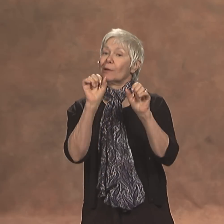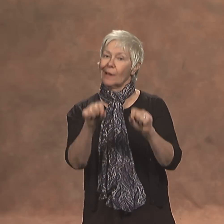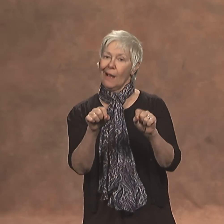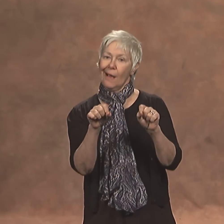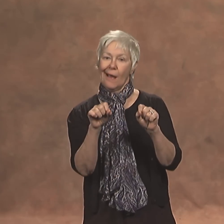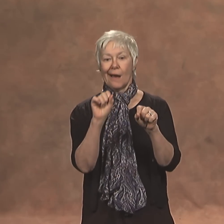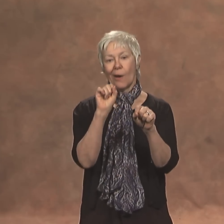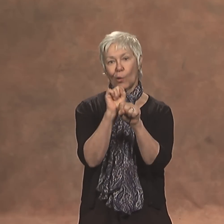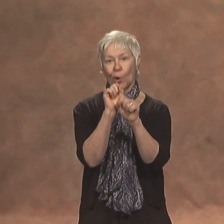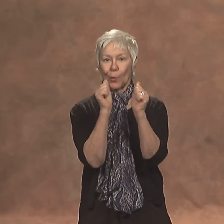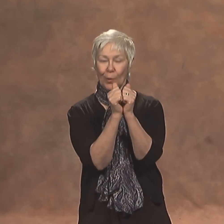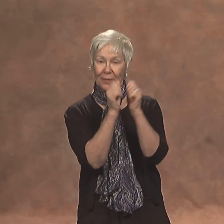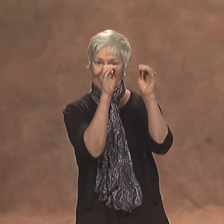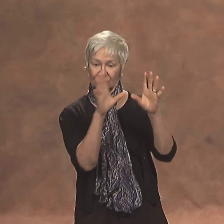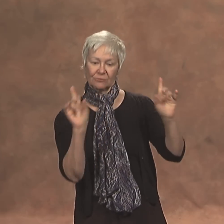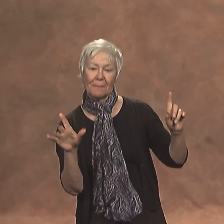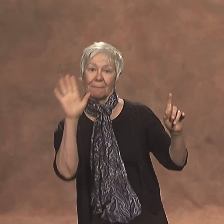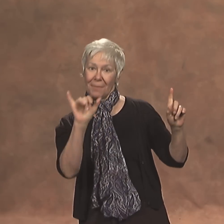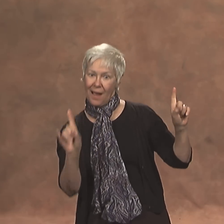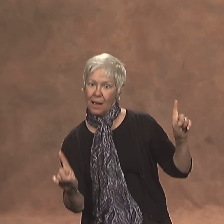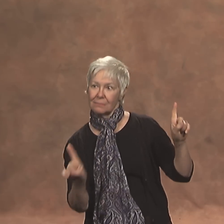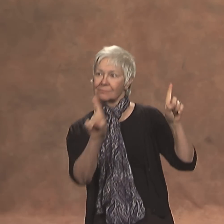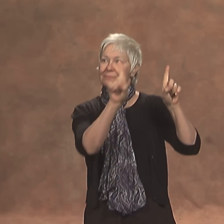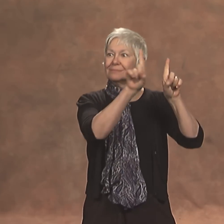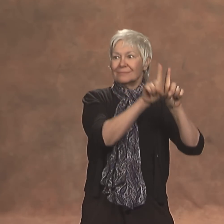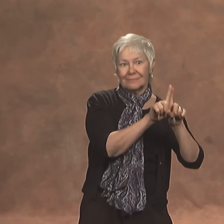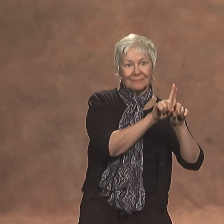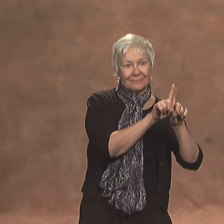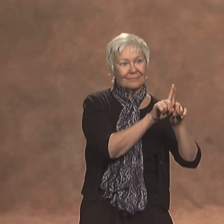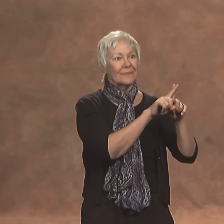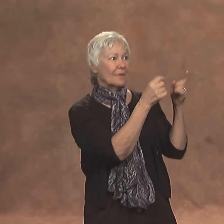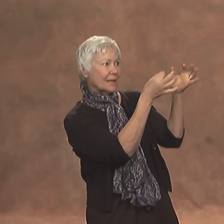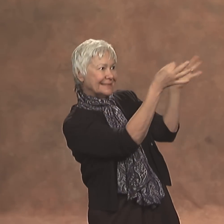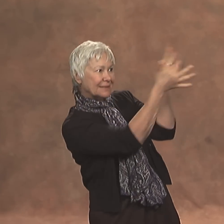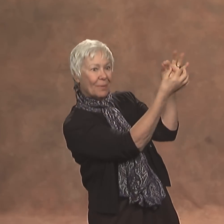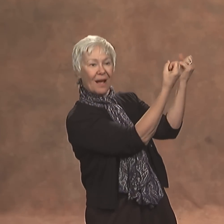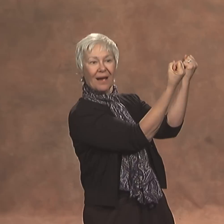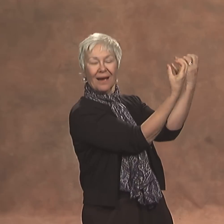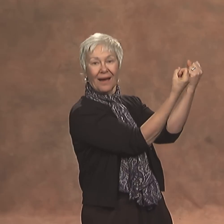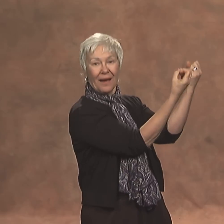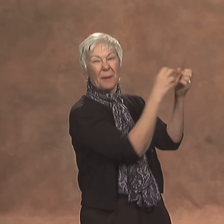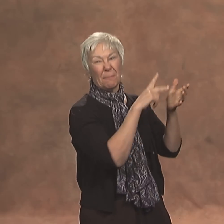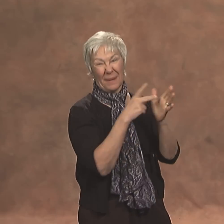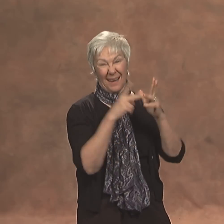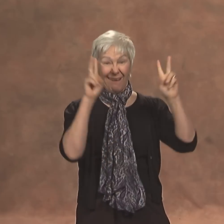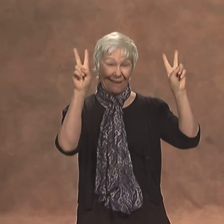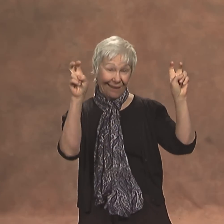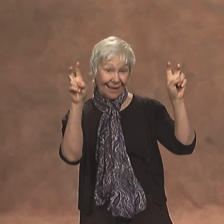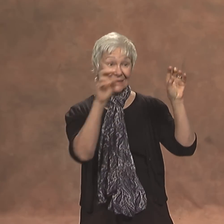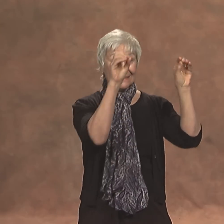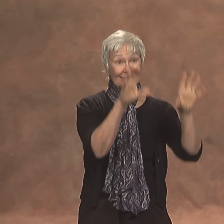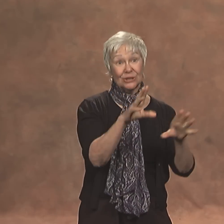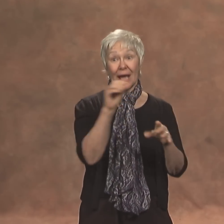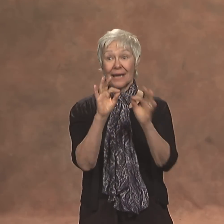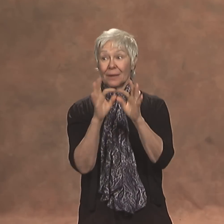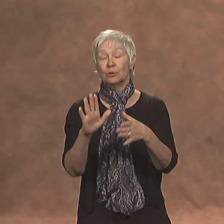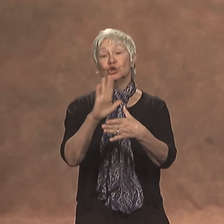issues that cause split attention. Interpreters often can make adjustments by working with the instructor. Sometimes that means